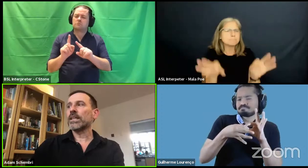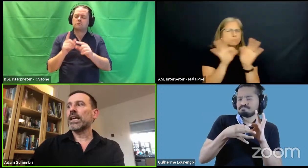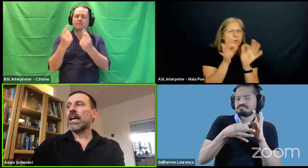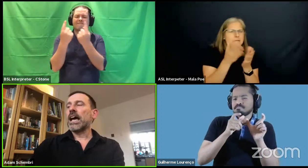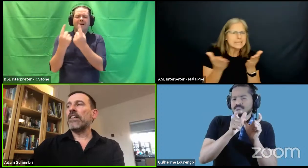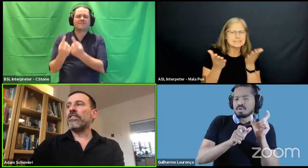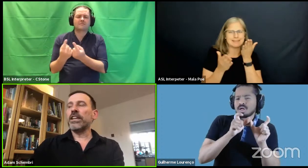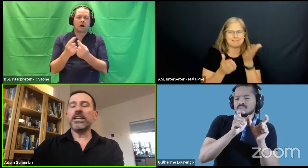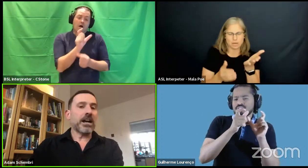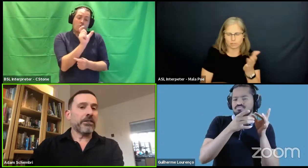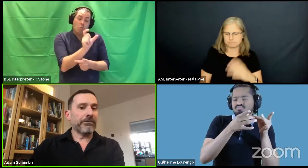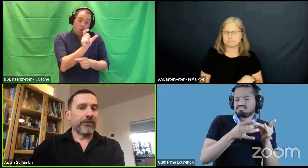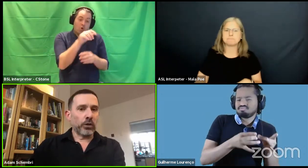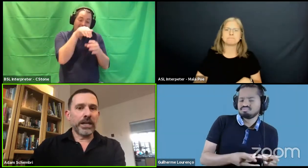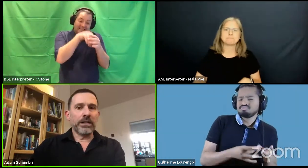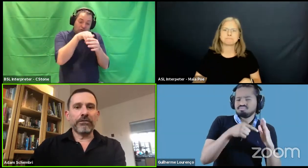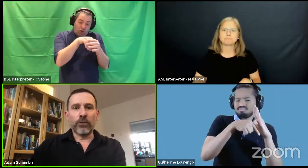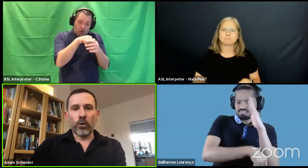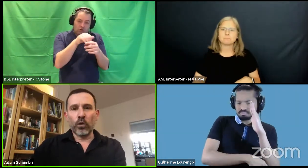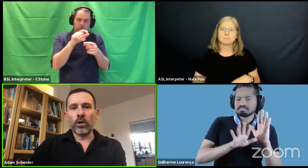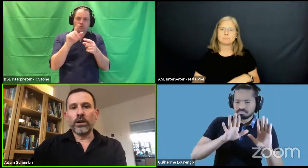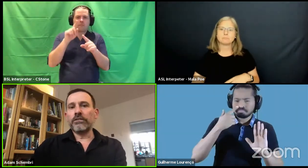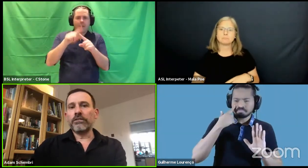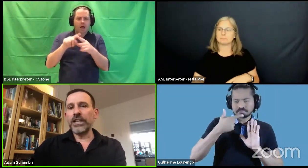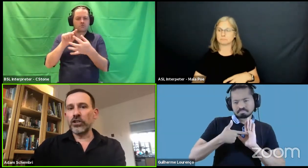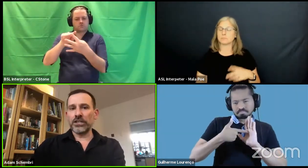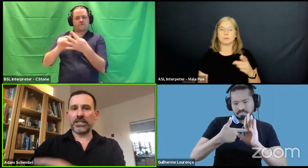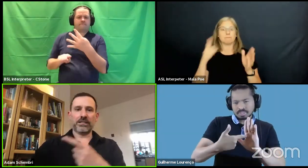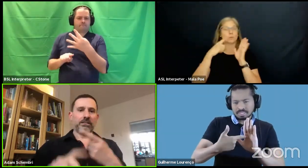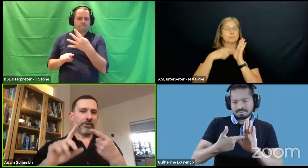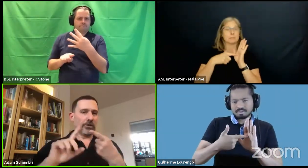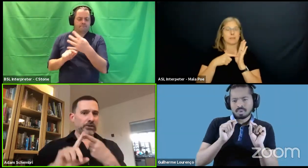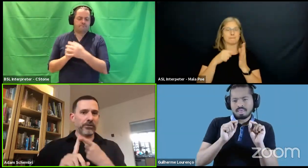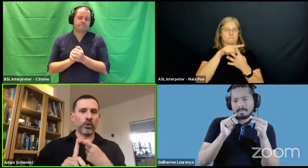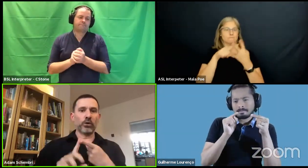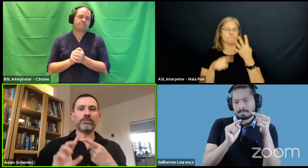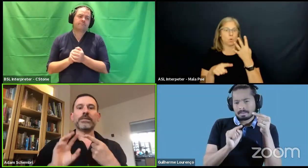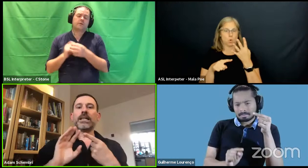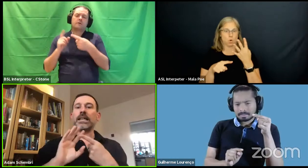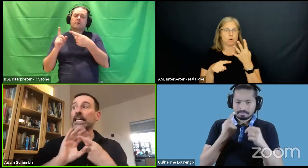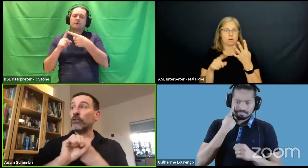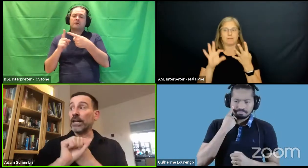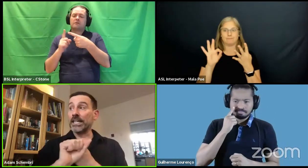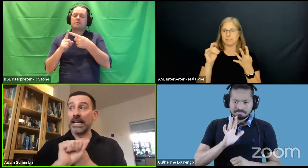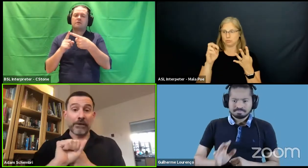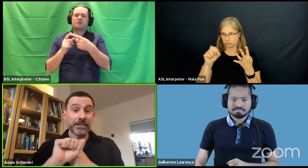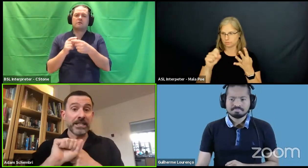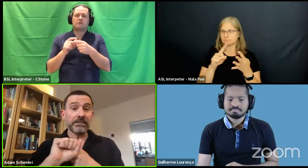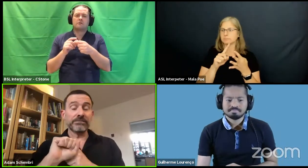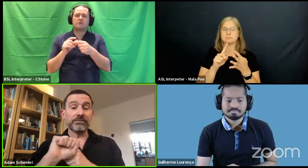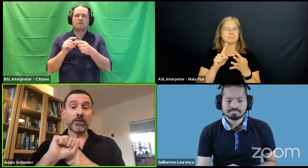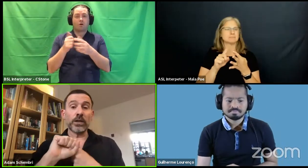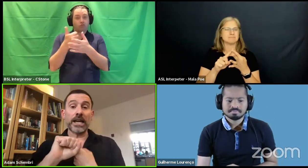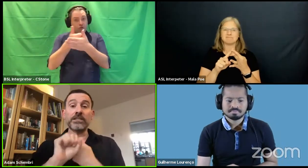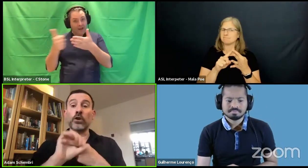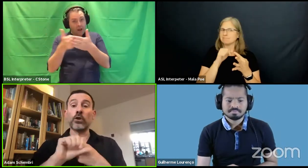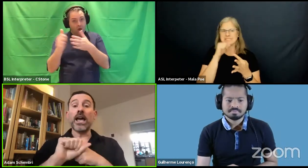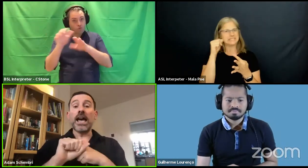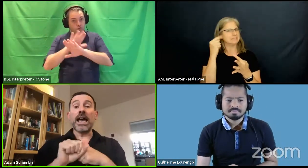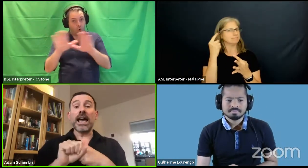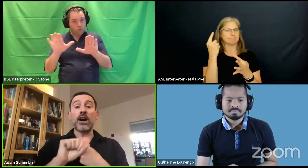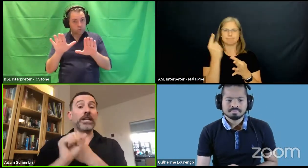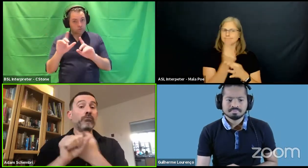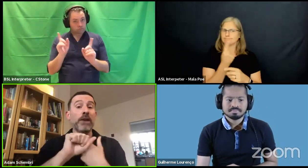complexity, and these are the following four features. First of all, irregularity. Okay,